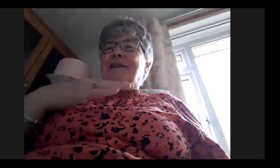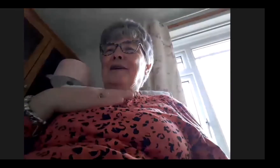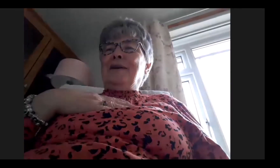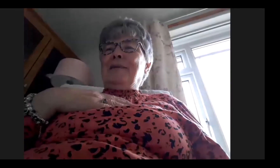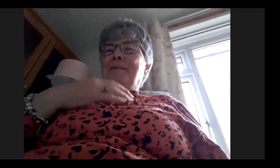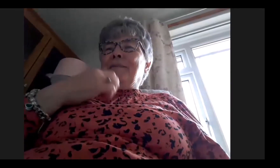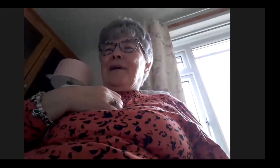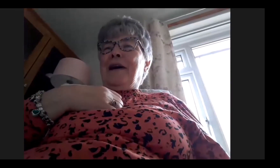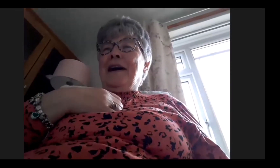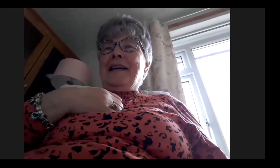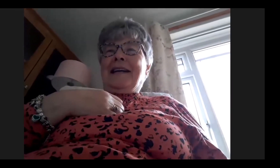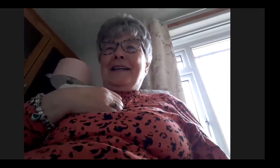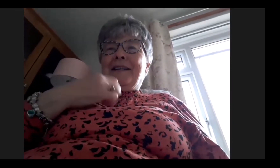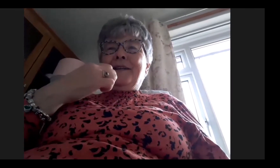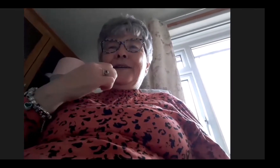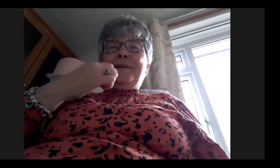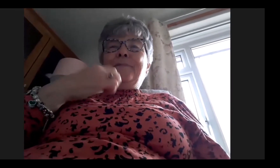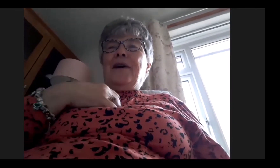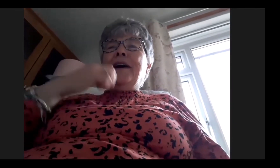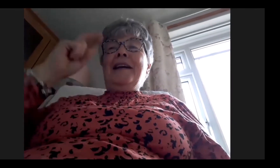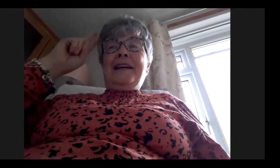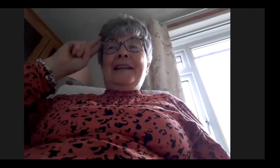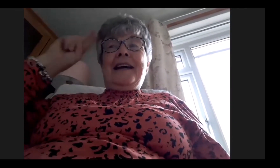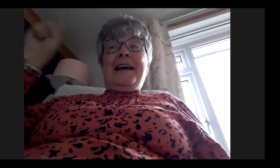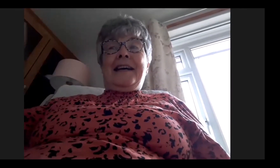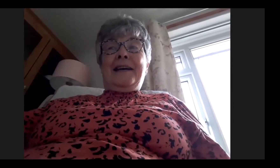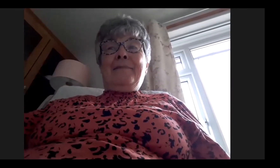Close enough. My name